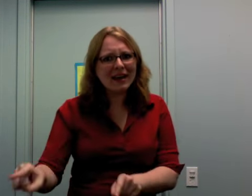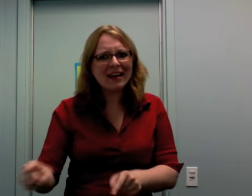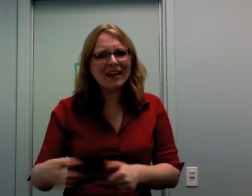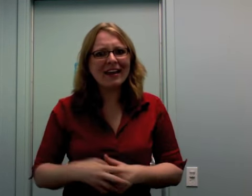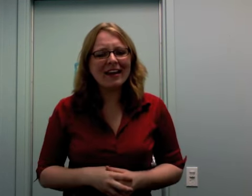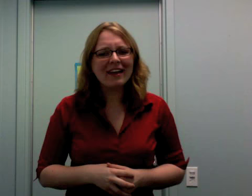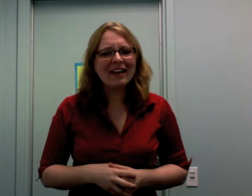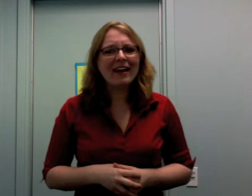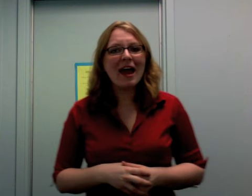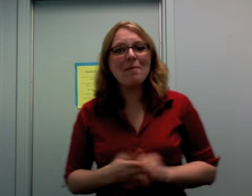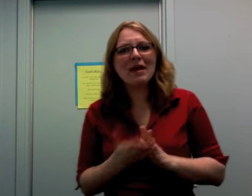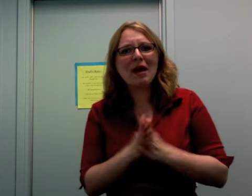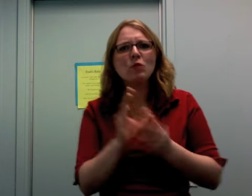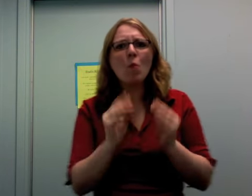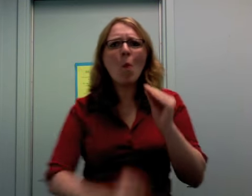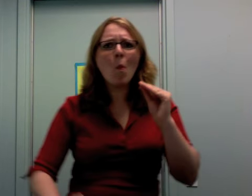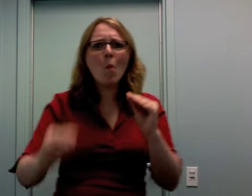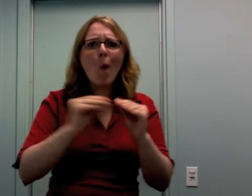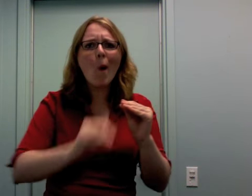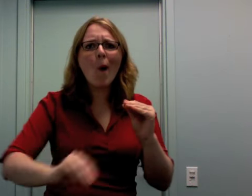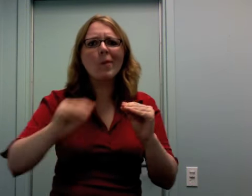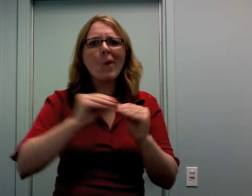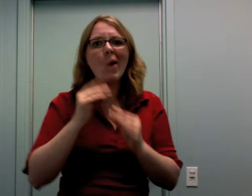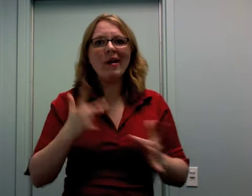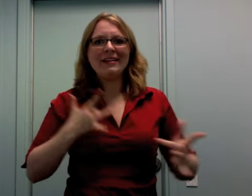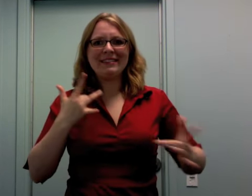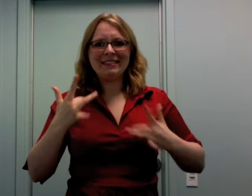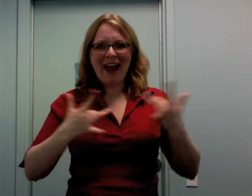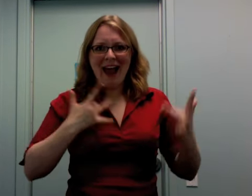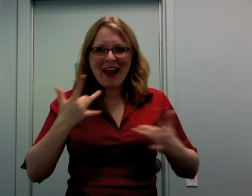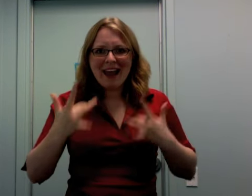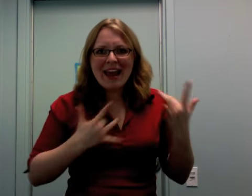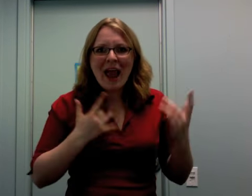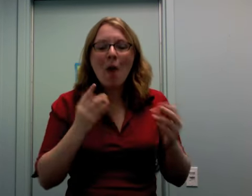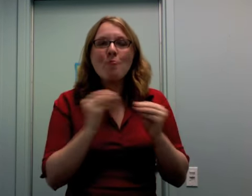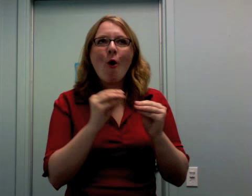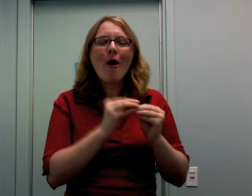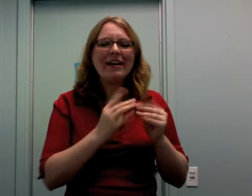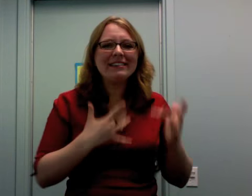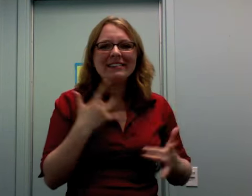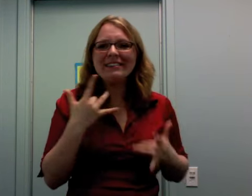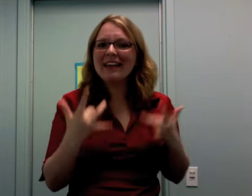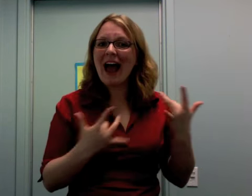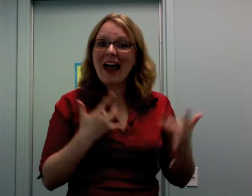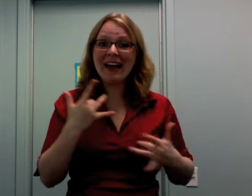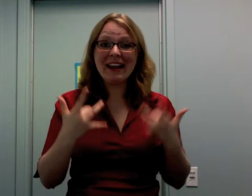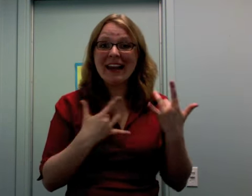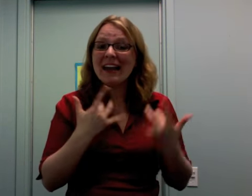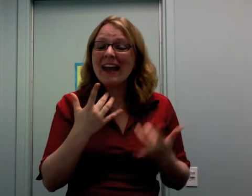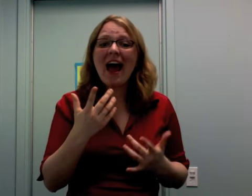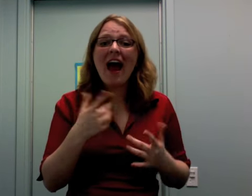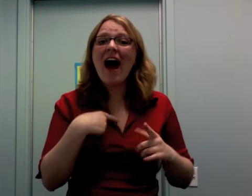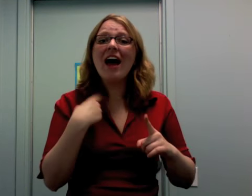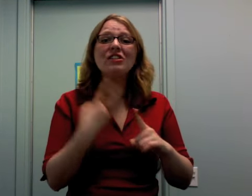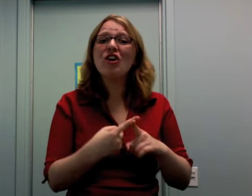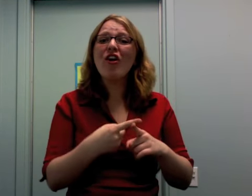It gets more exciting and more exciting and more exciting until the very, very